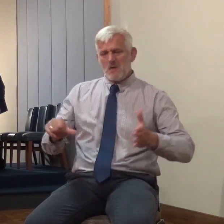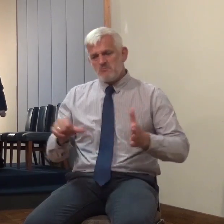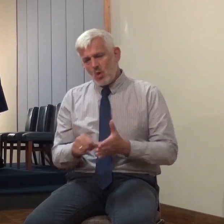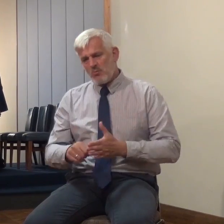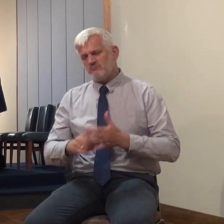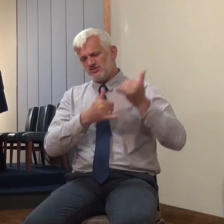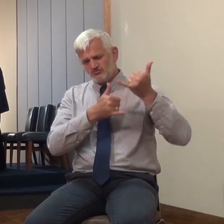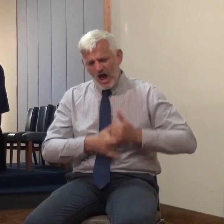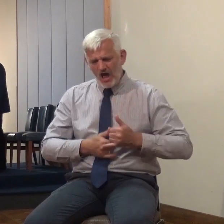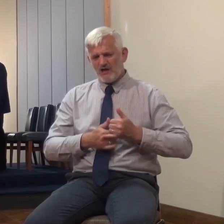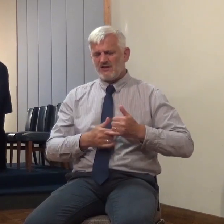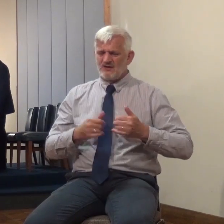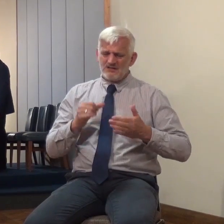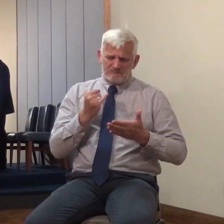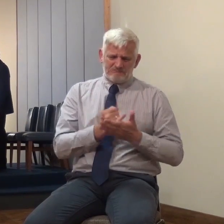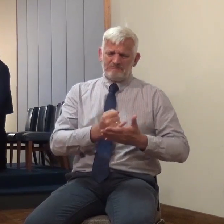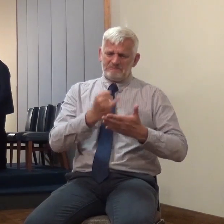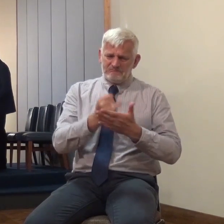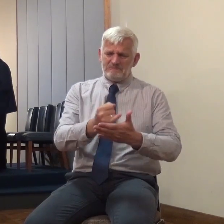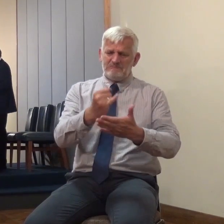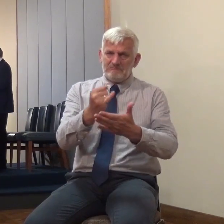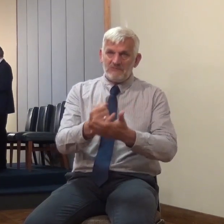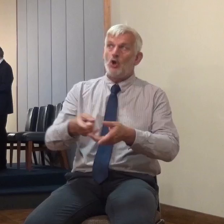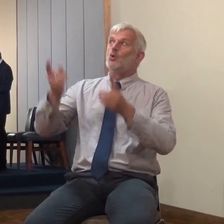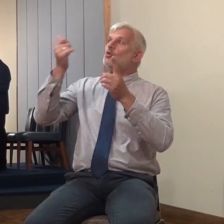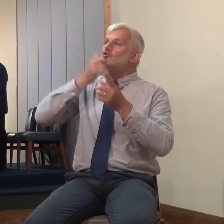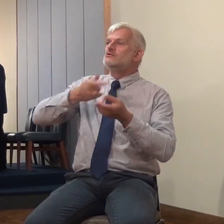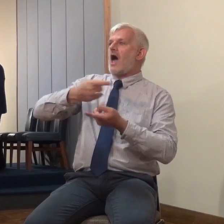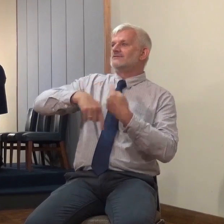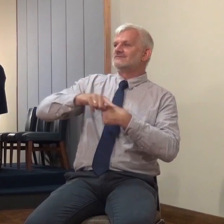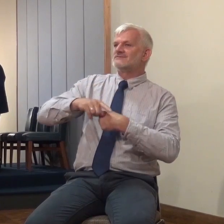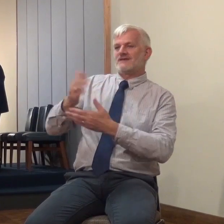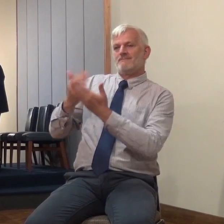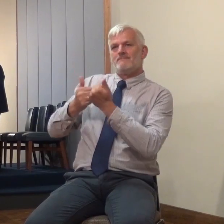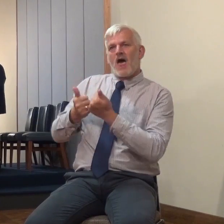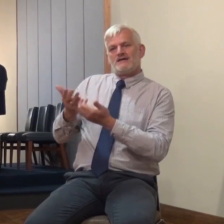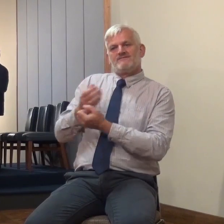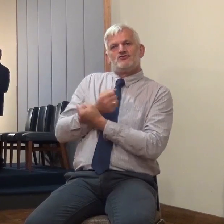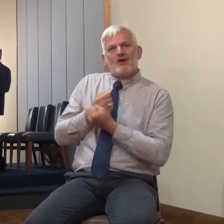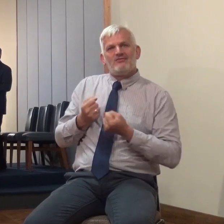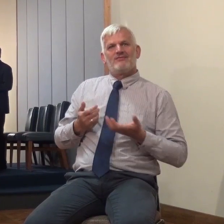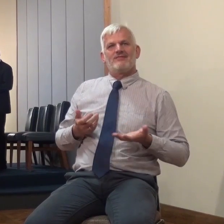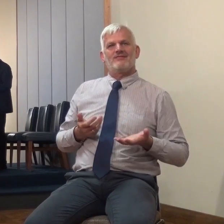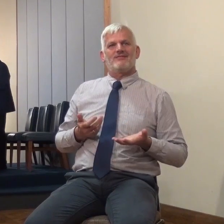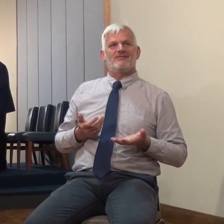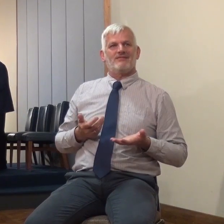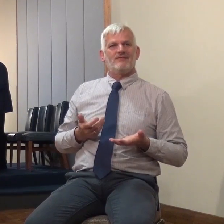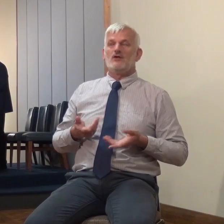trials. The Lord keeps his servants in check and humbles them. He sends them